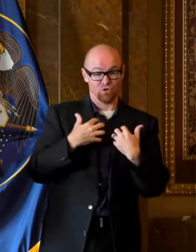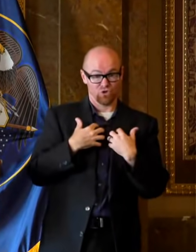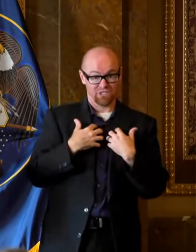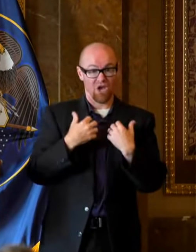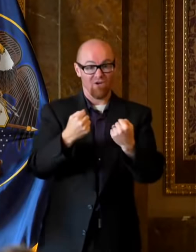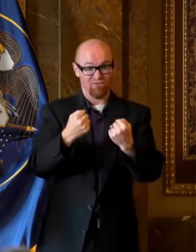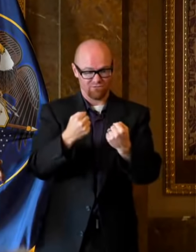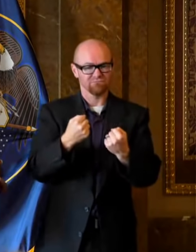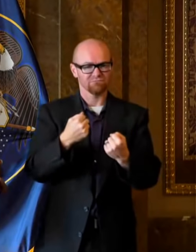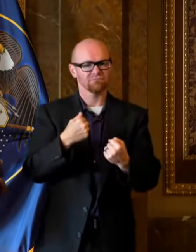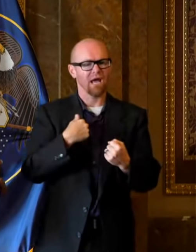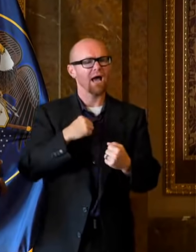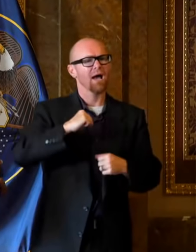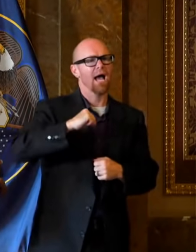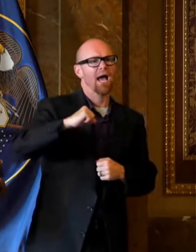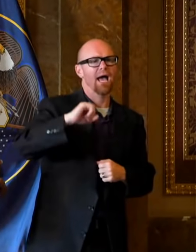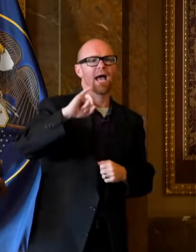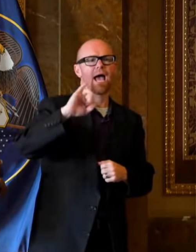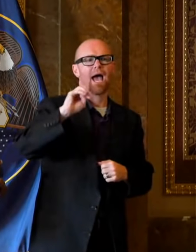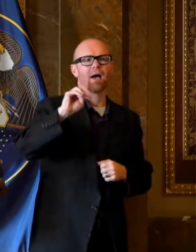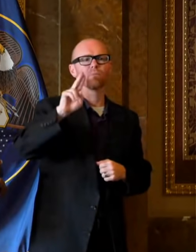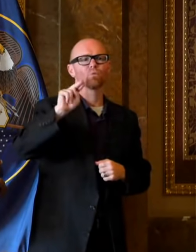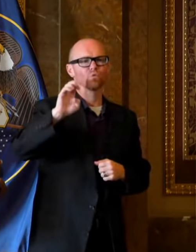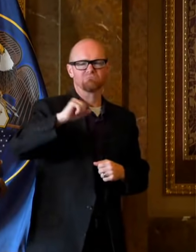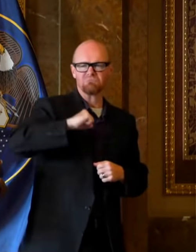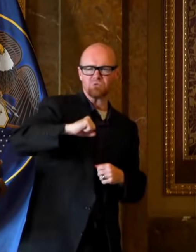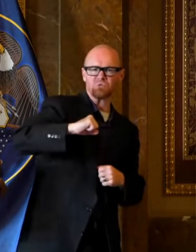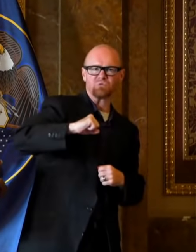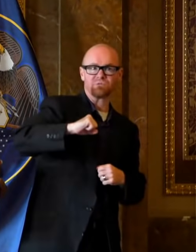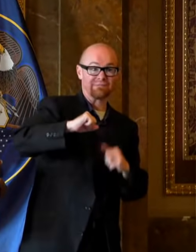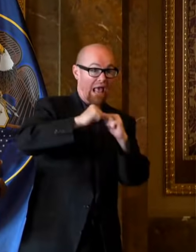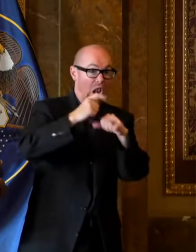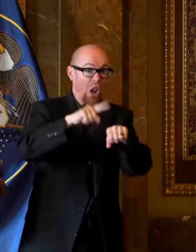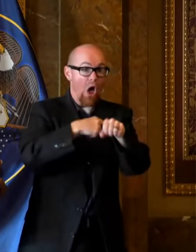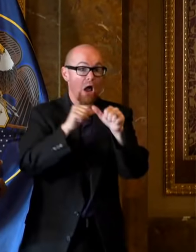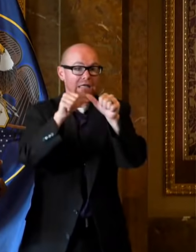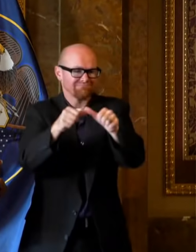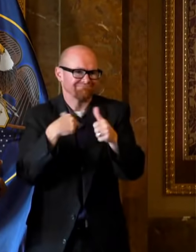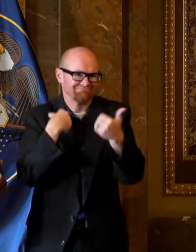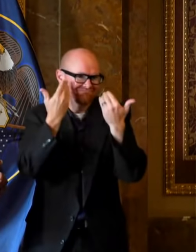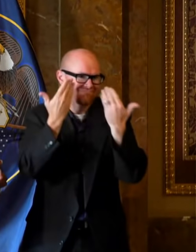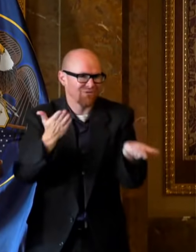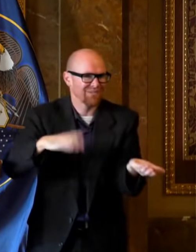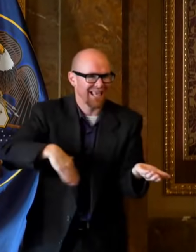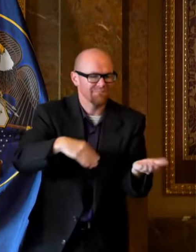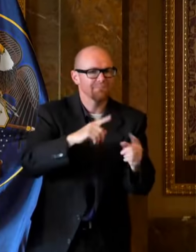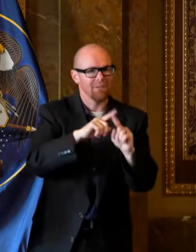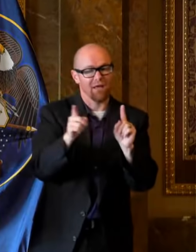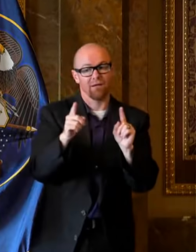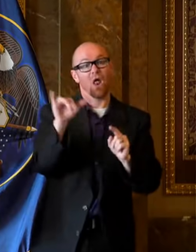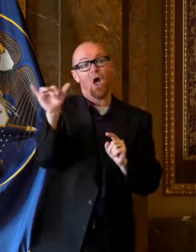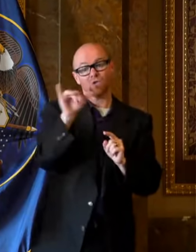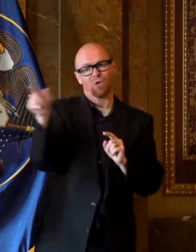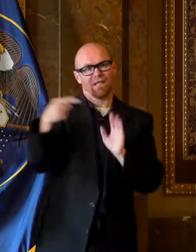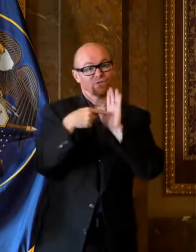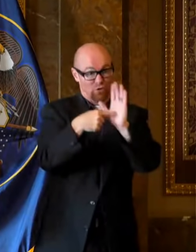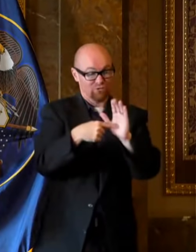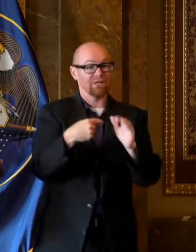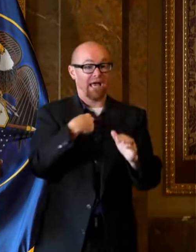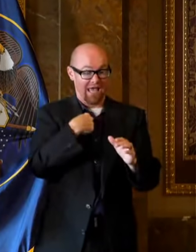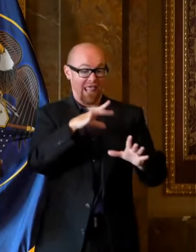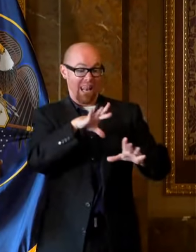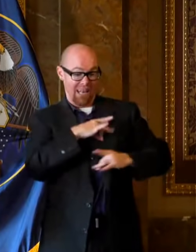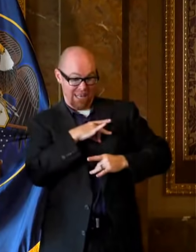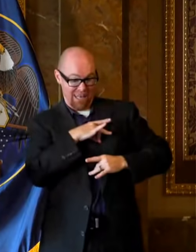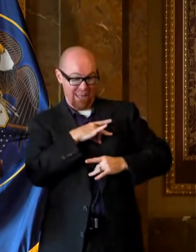we still don't know how long that immunity lasts. We know that those studies also show that getting vaccinated on top of having the